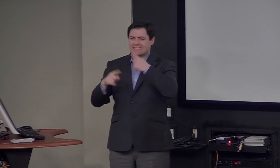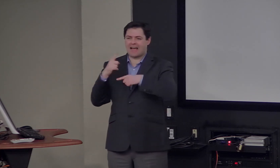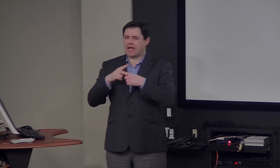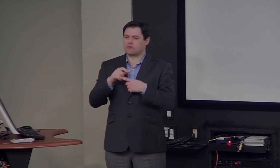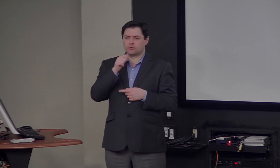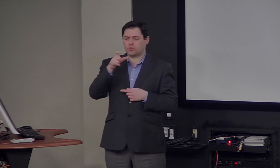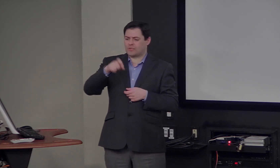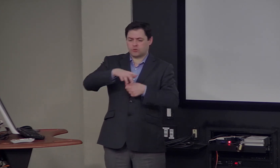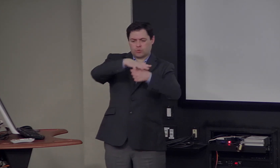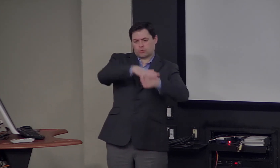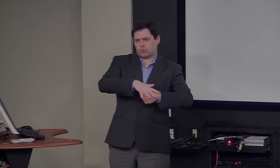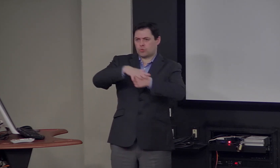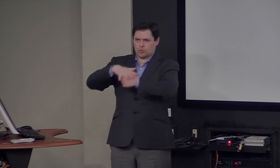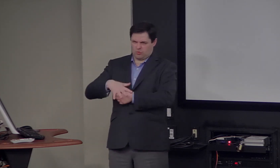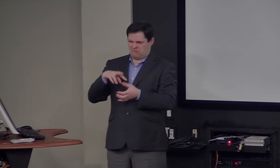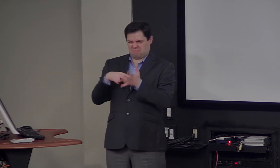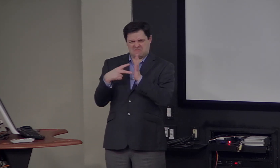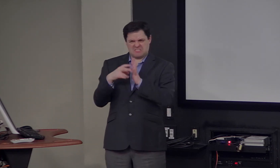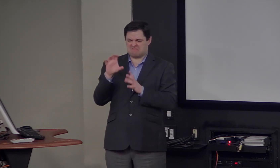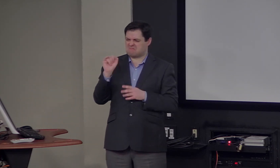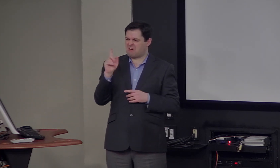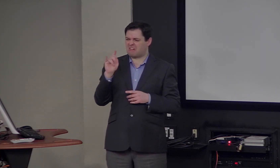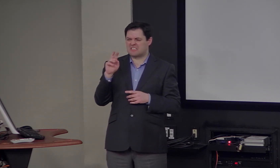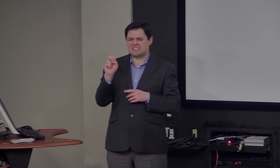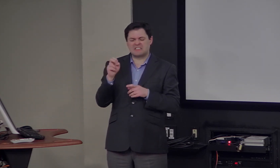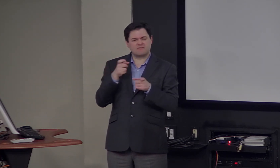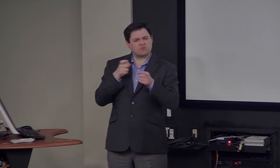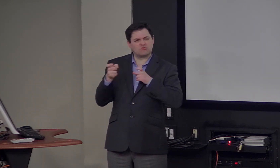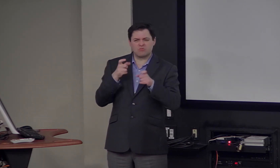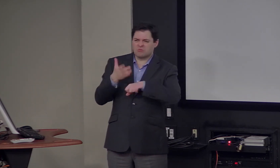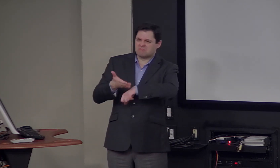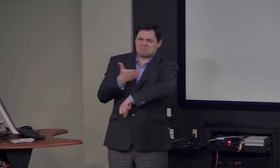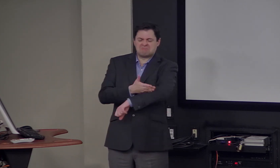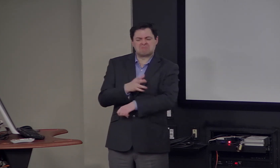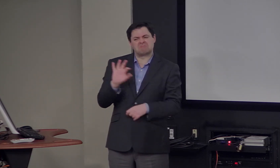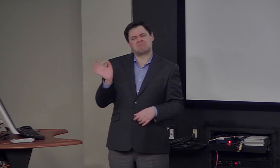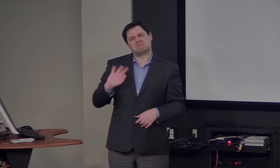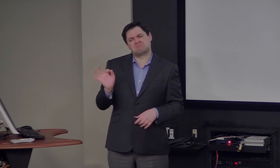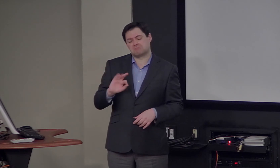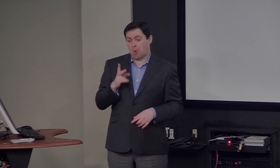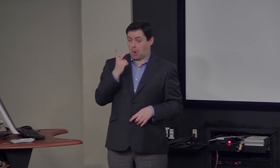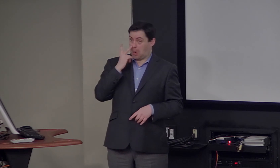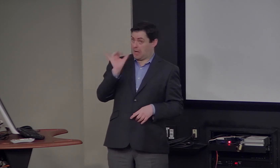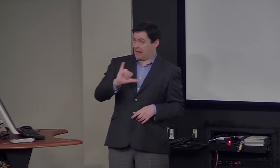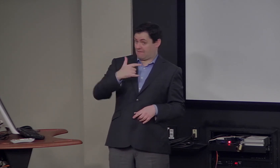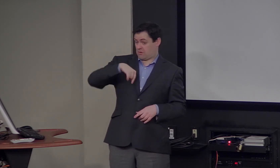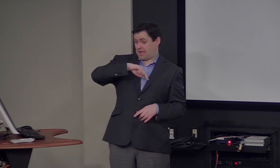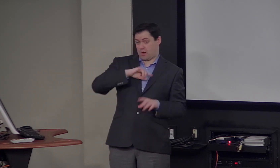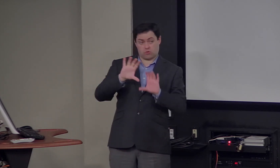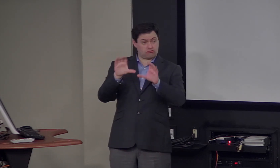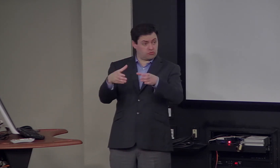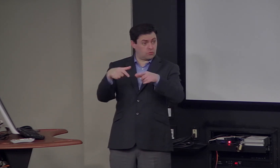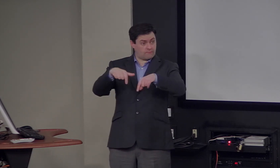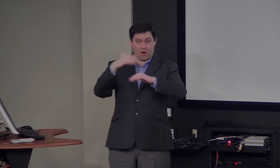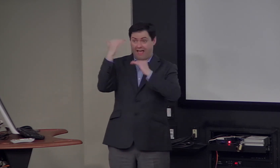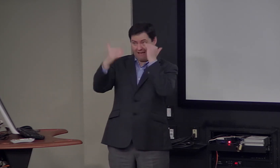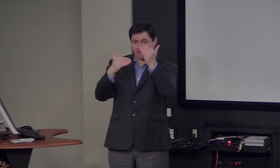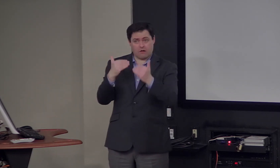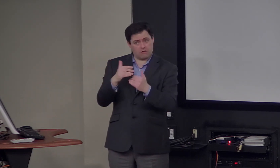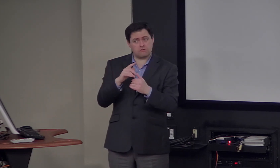Other studies really don't try to suppress the language, so we didn't really get a good sense of cognitive control. With our group